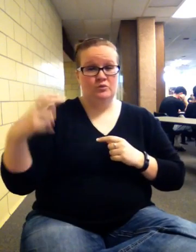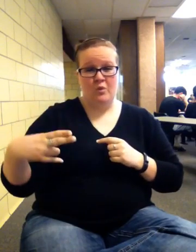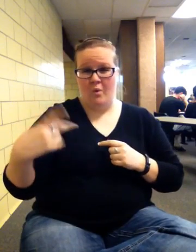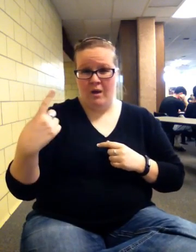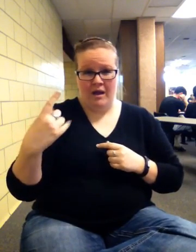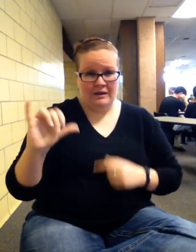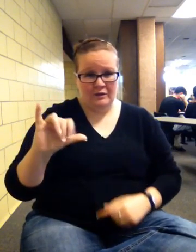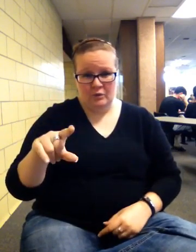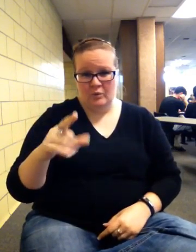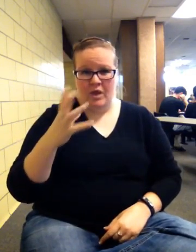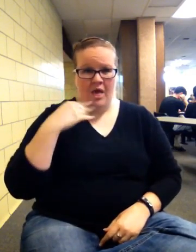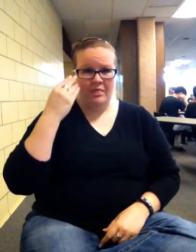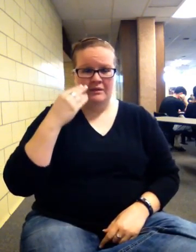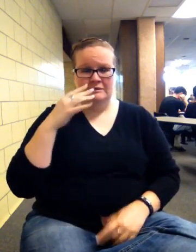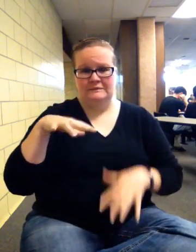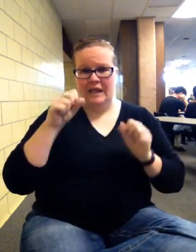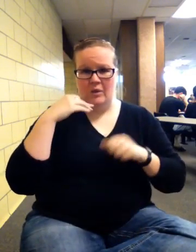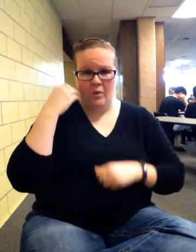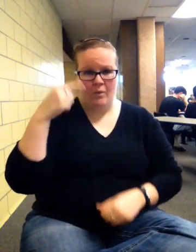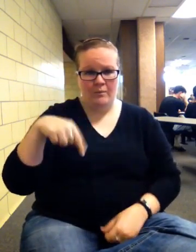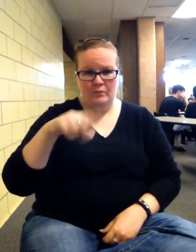like a little take-home place so that you have just a little bit more practice.